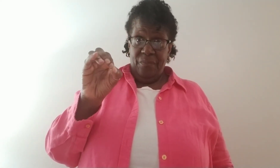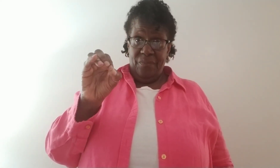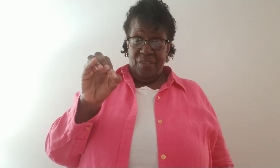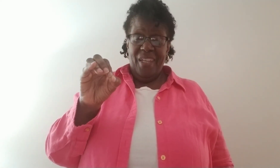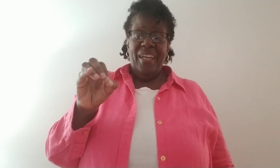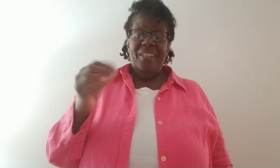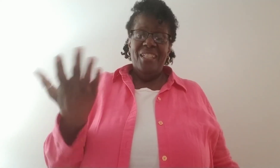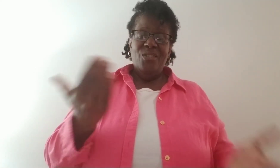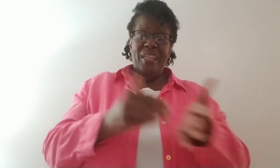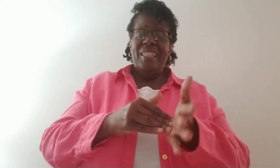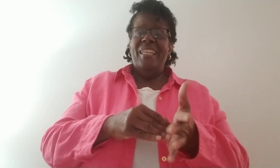12,840. Okay, let's do that again.